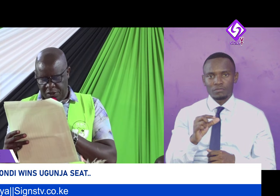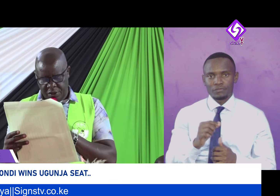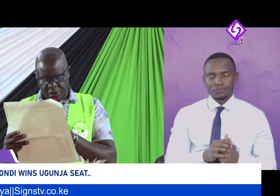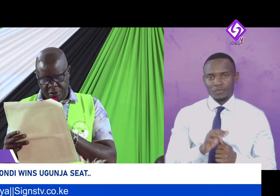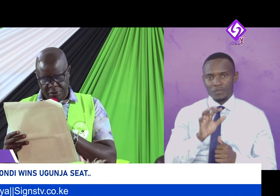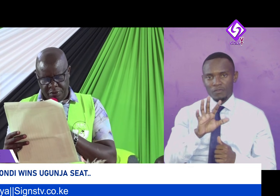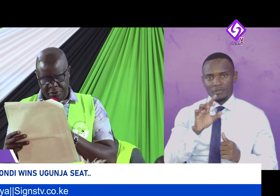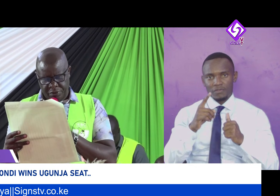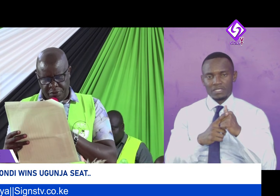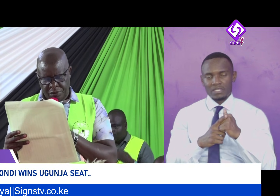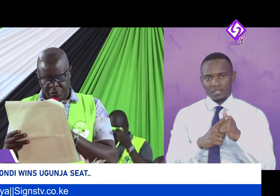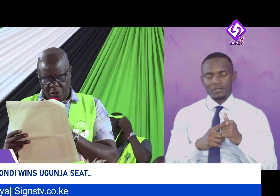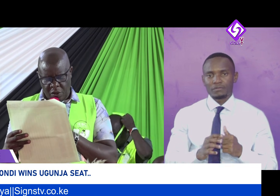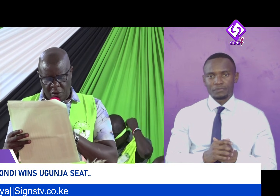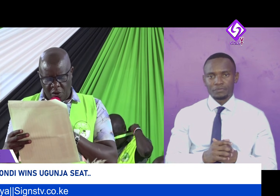56.